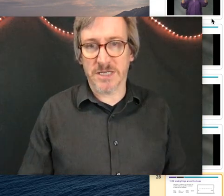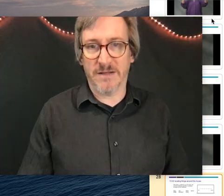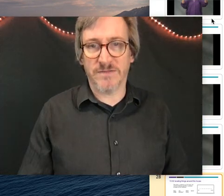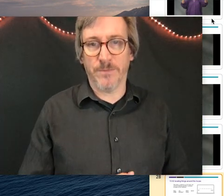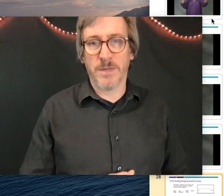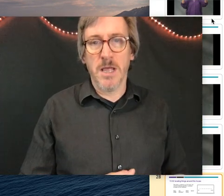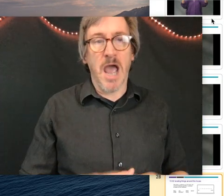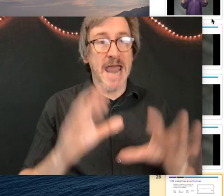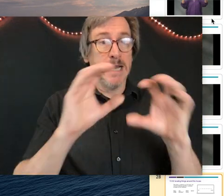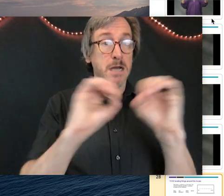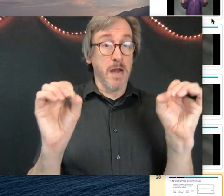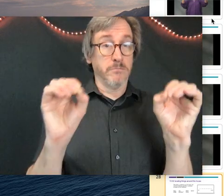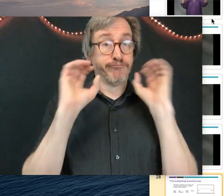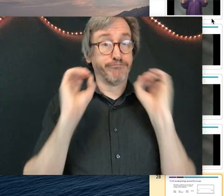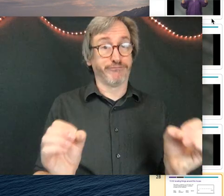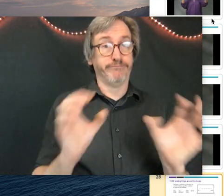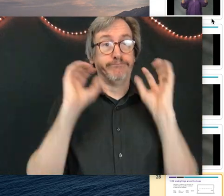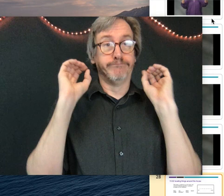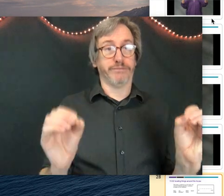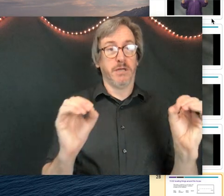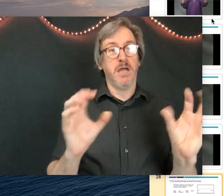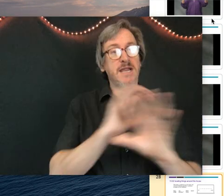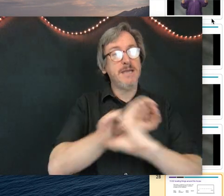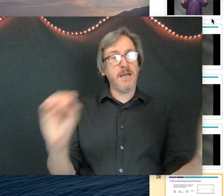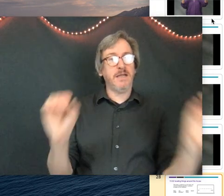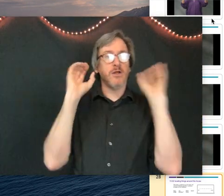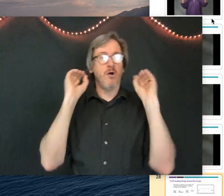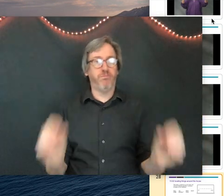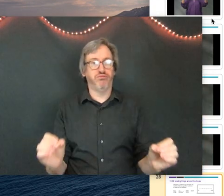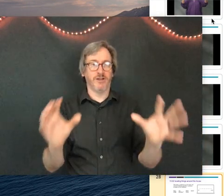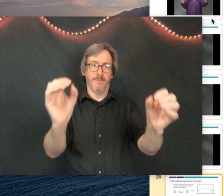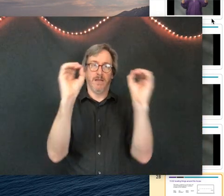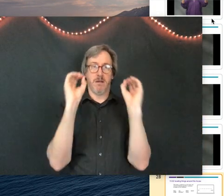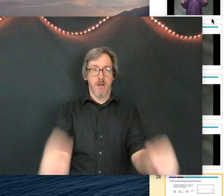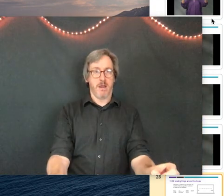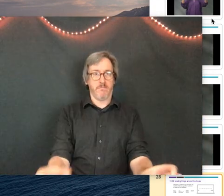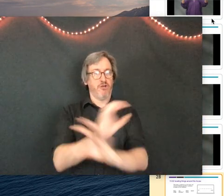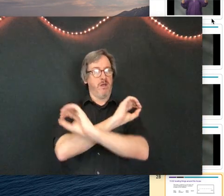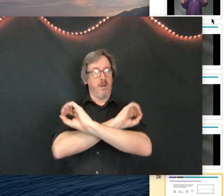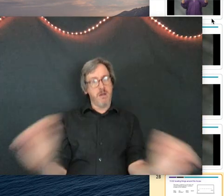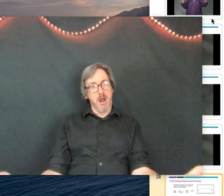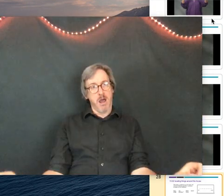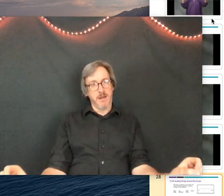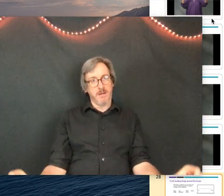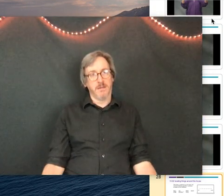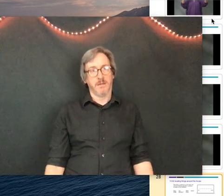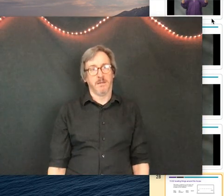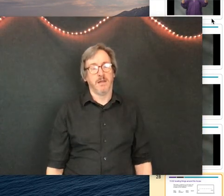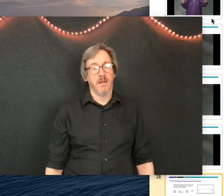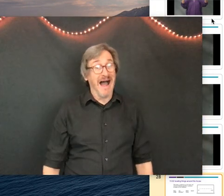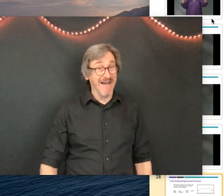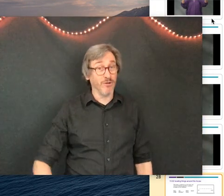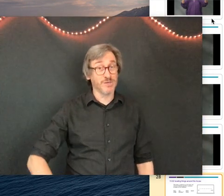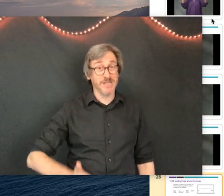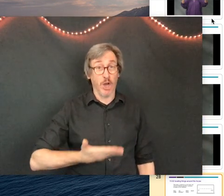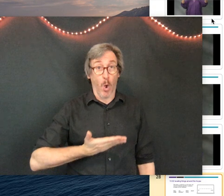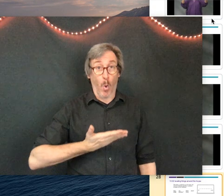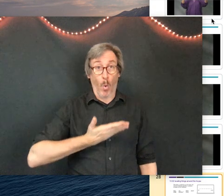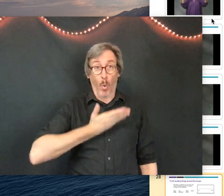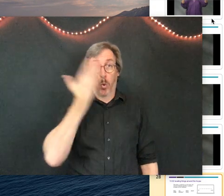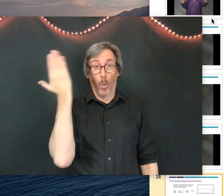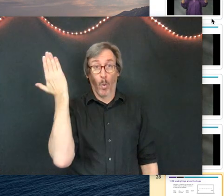studying other stuff. So, and none. None can go, there could be none. I've also